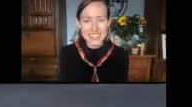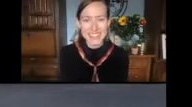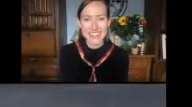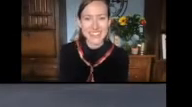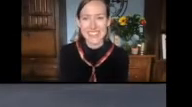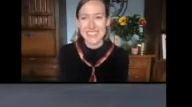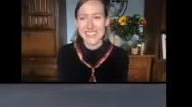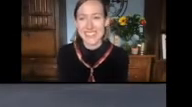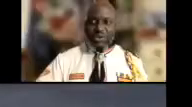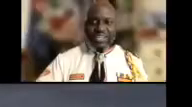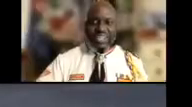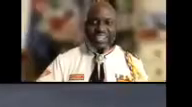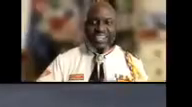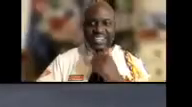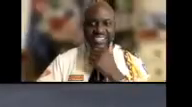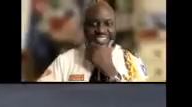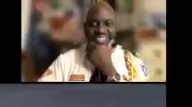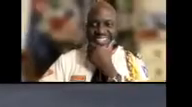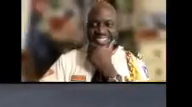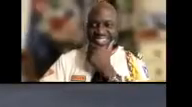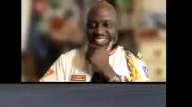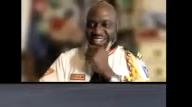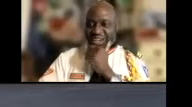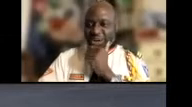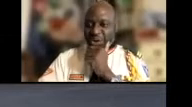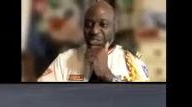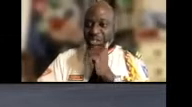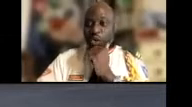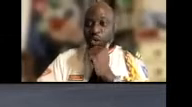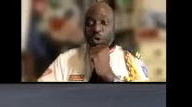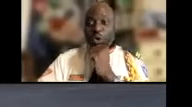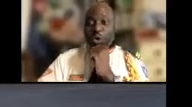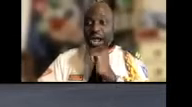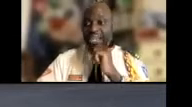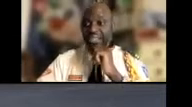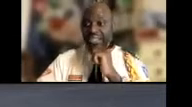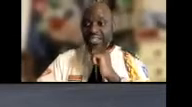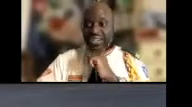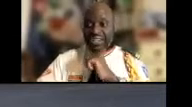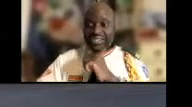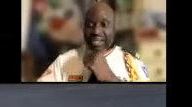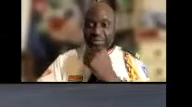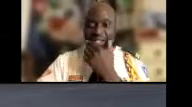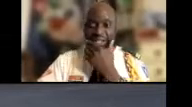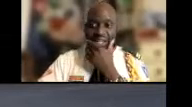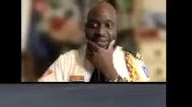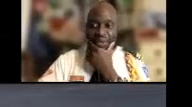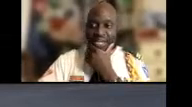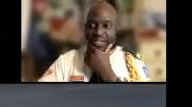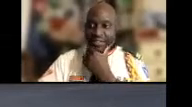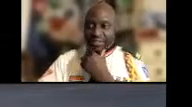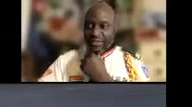that? Okay, guys, let's see. Who's gonna? Oh, I think Samuel